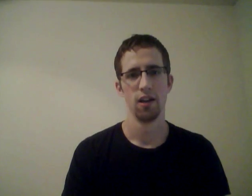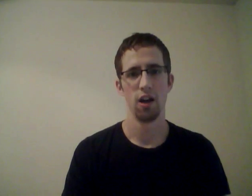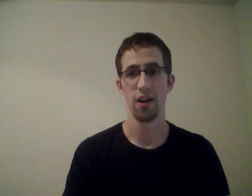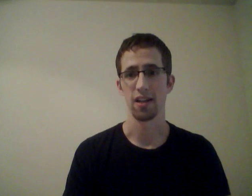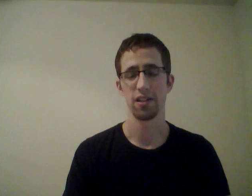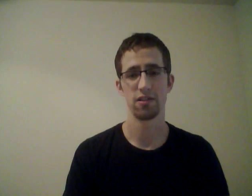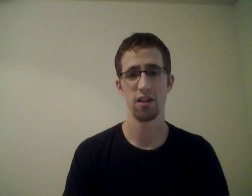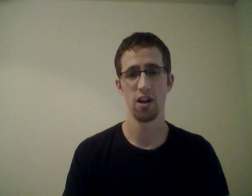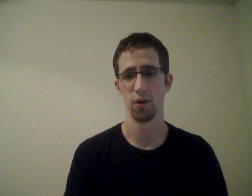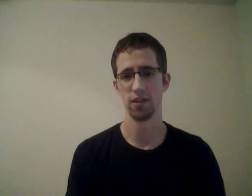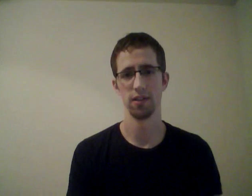Alright, so